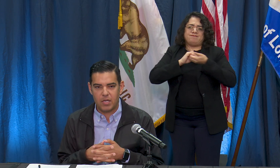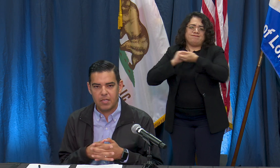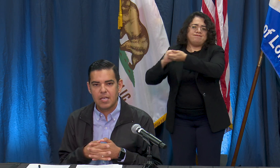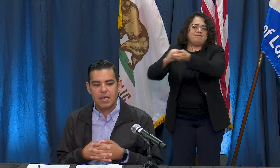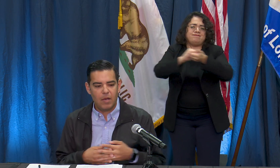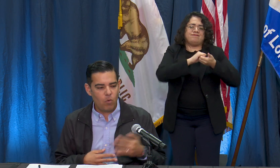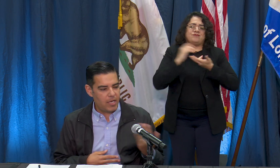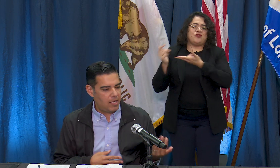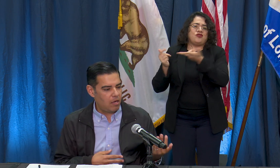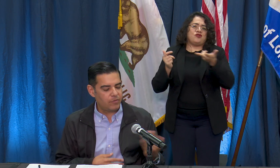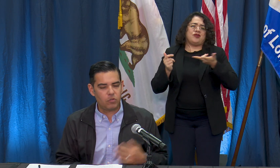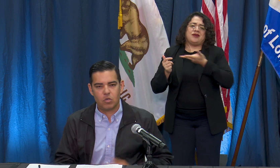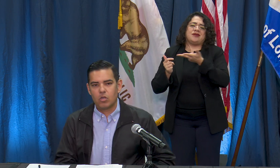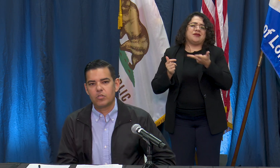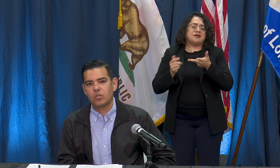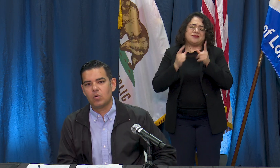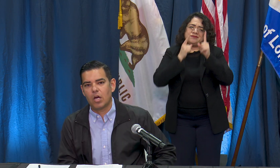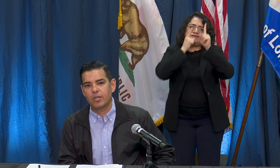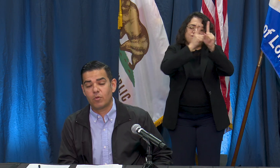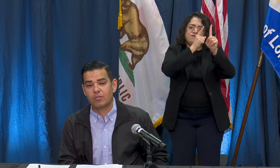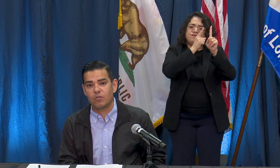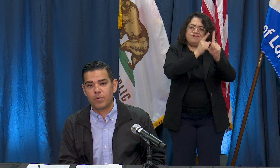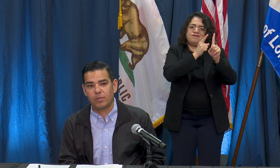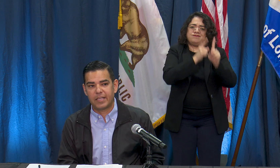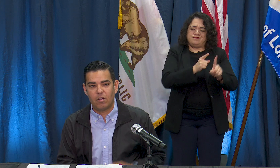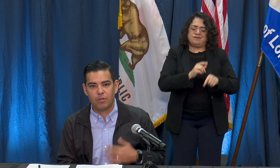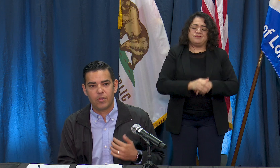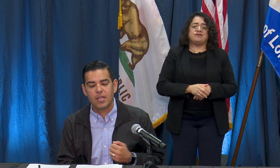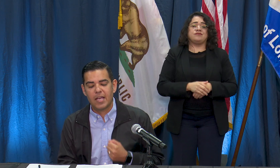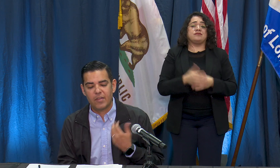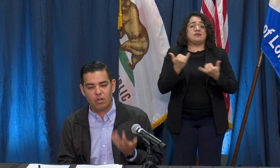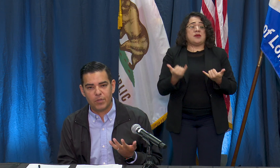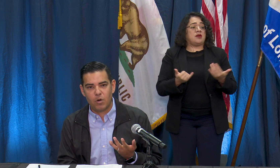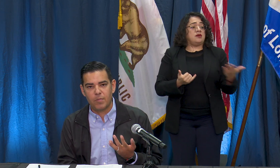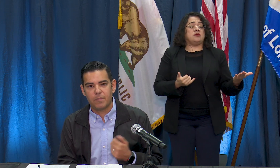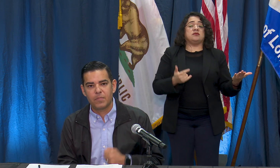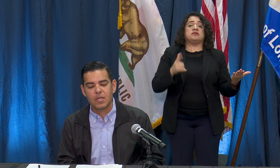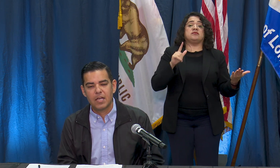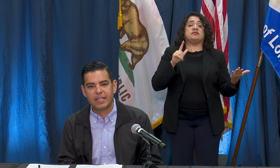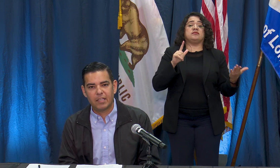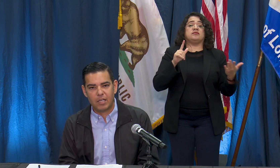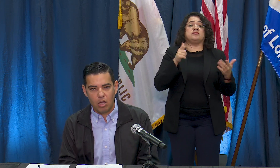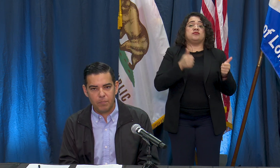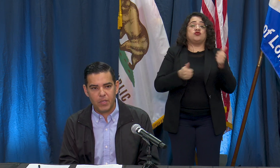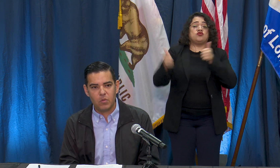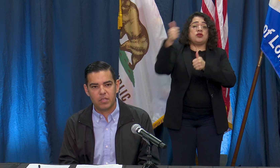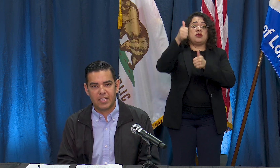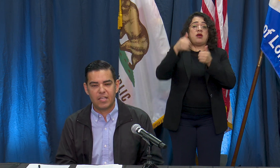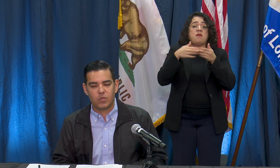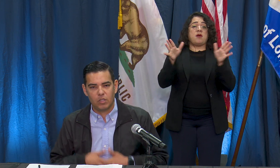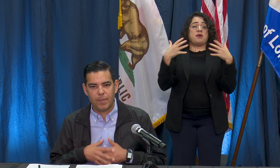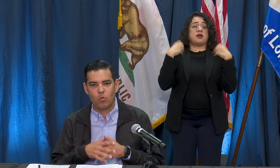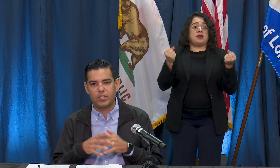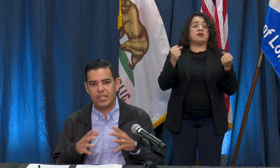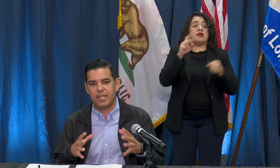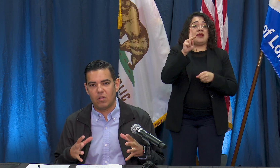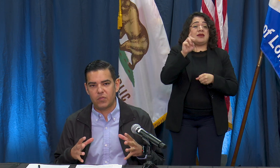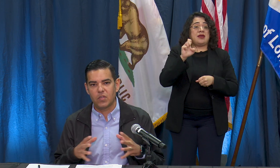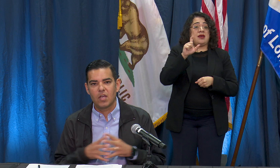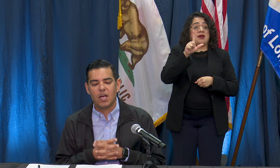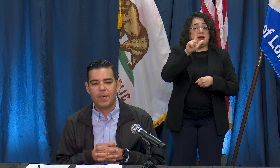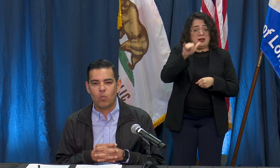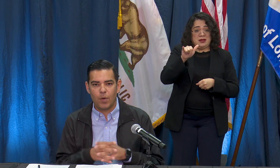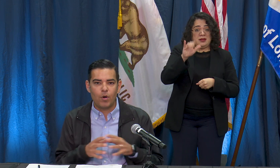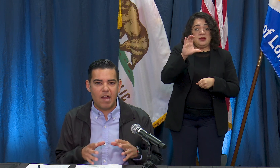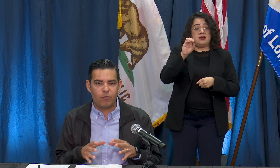Supervisor Hahn. I want to also turn to our Director of Public Health and the Health Department, Kelly Colopy, who's going to get into a little bit more